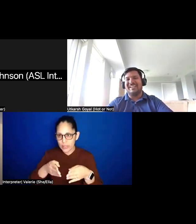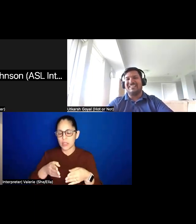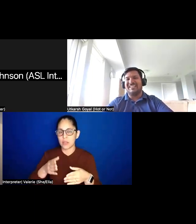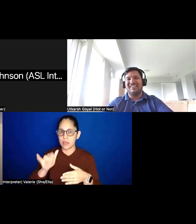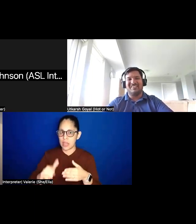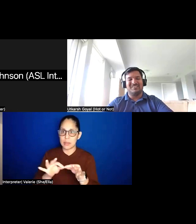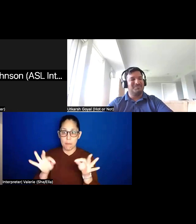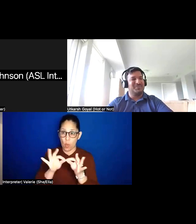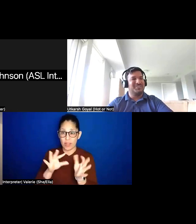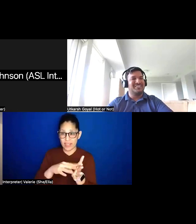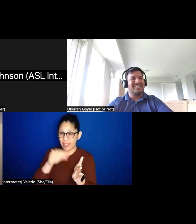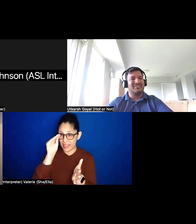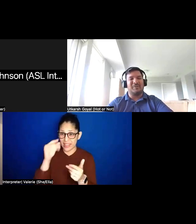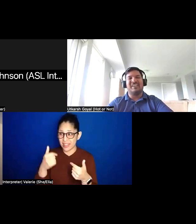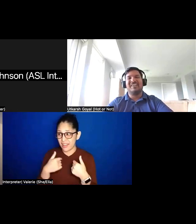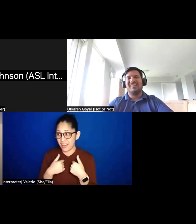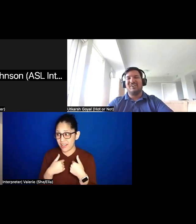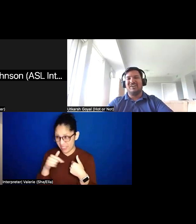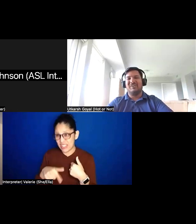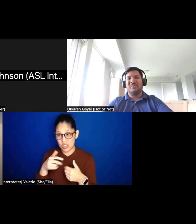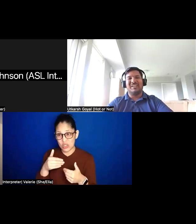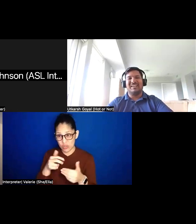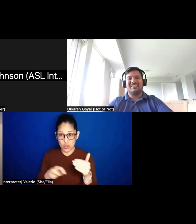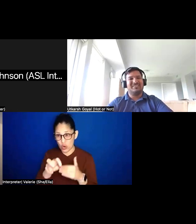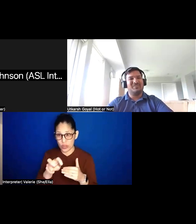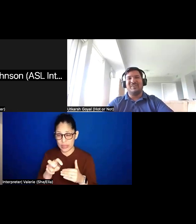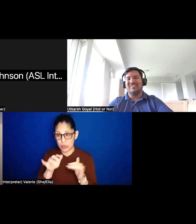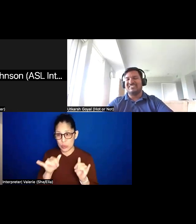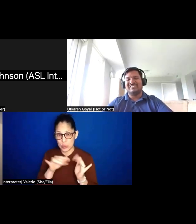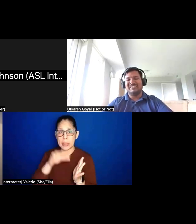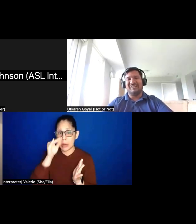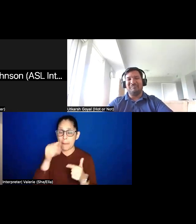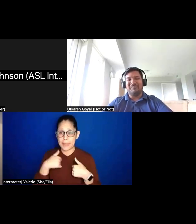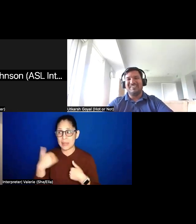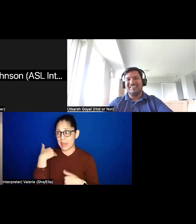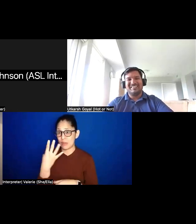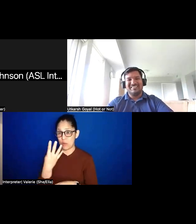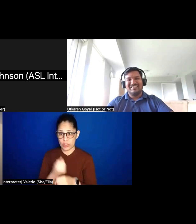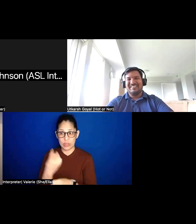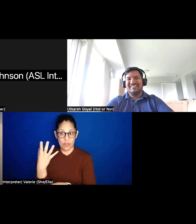important lesson that actually, you know, this journey has taught me over the last 4 or 5 years. Yeah.